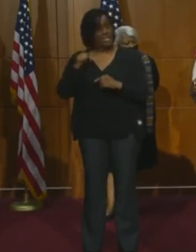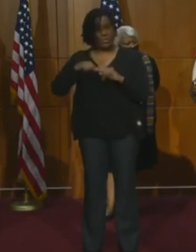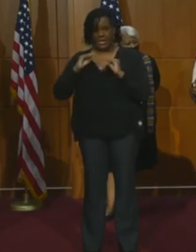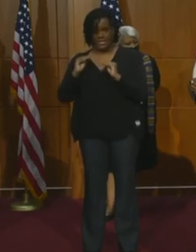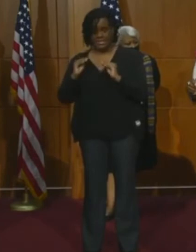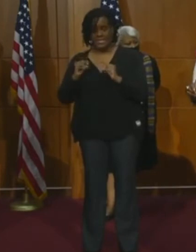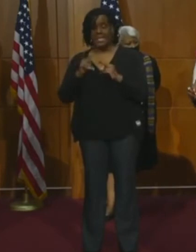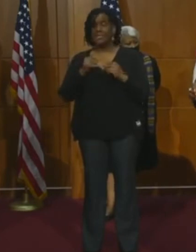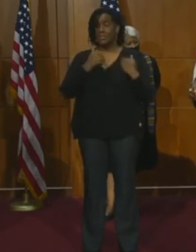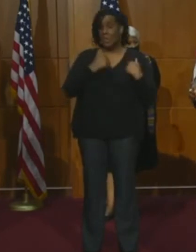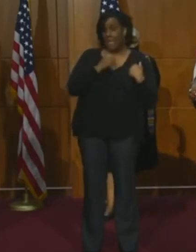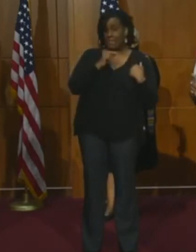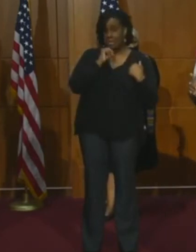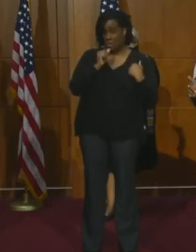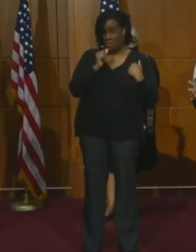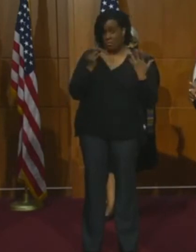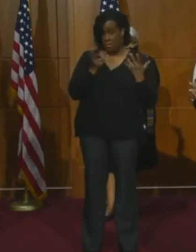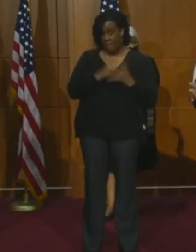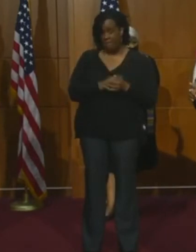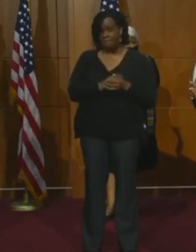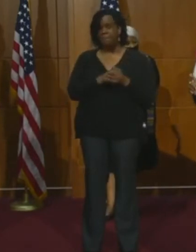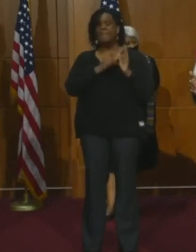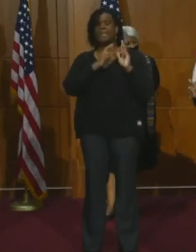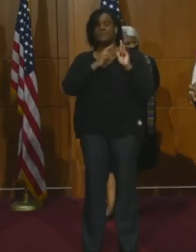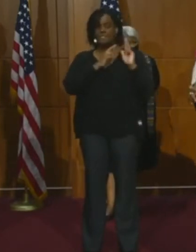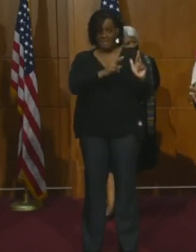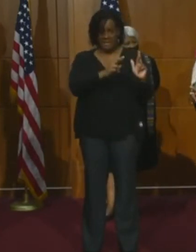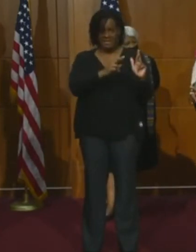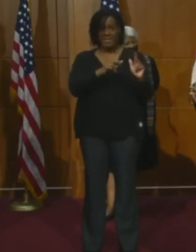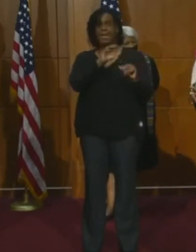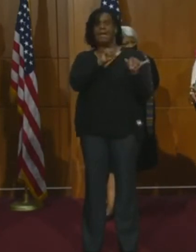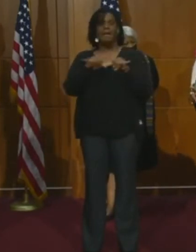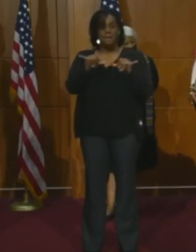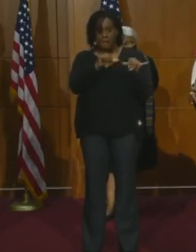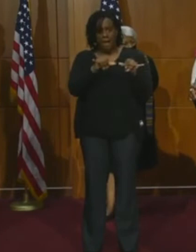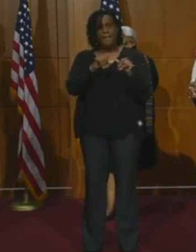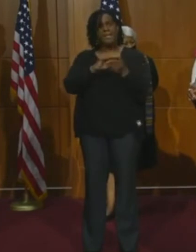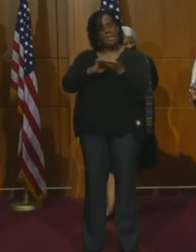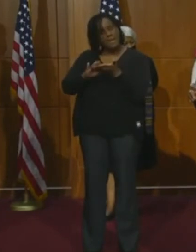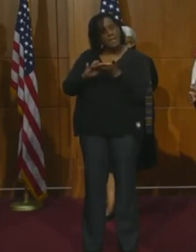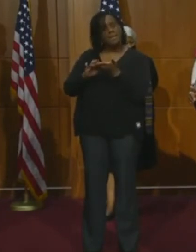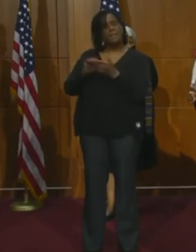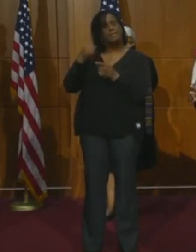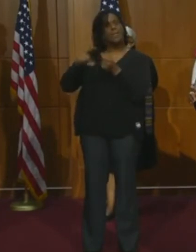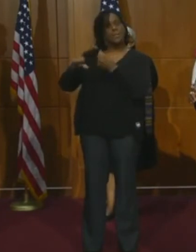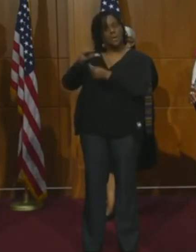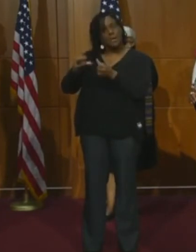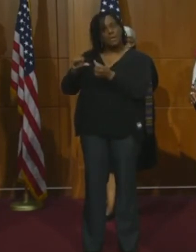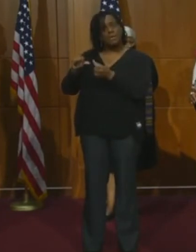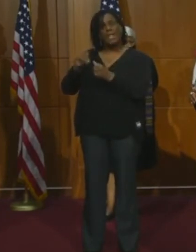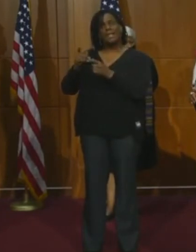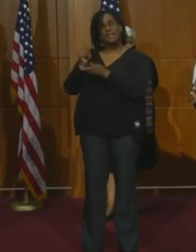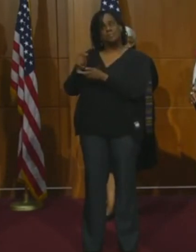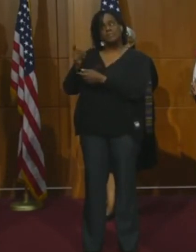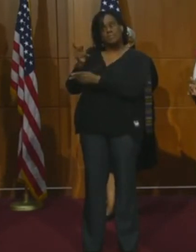have this or you don't, and that is respect, common courtesy for humanity, and treating people the way you want to be